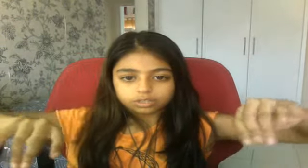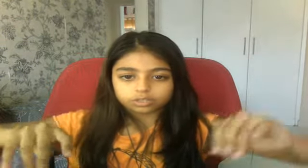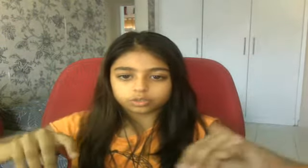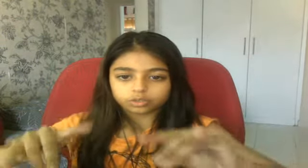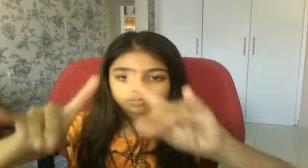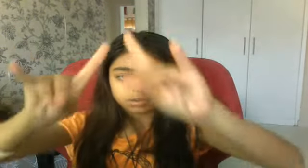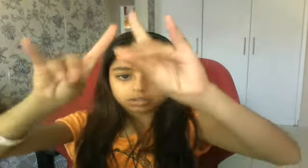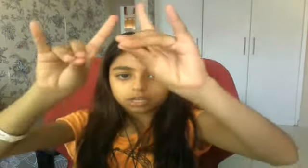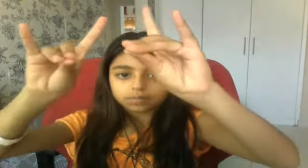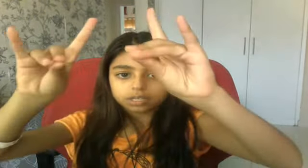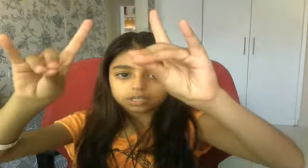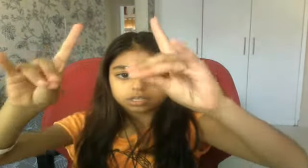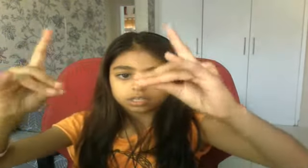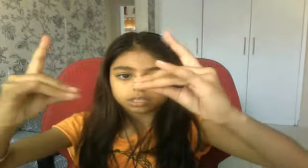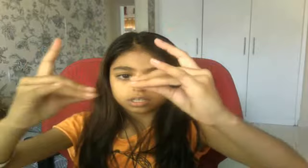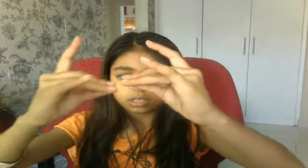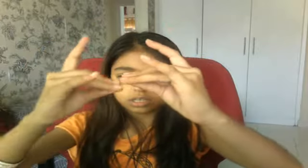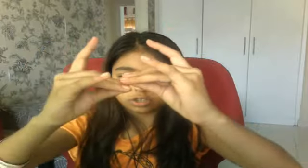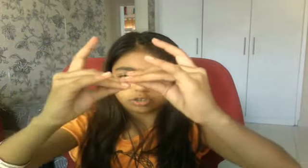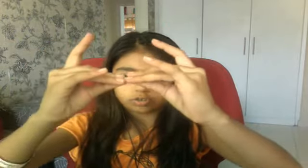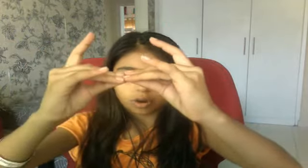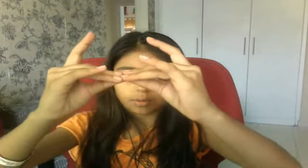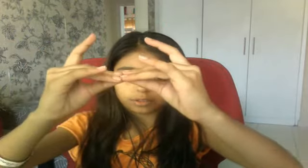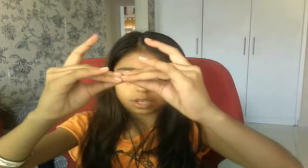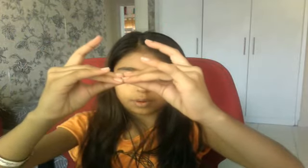super llama, drama llama,